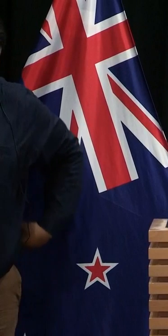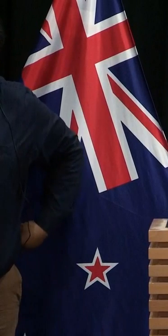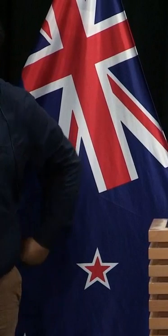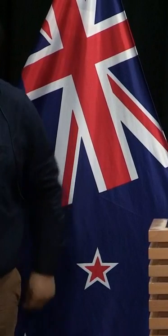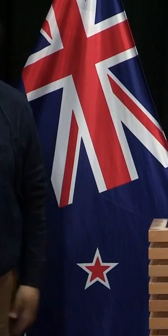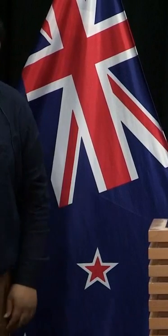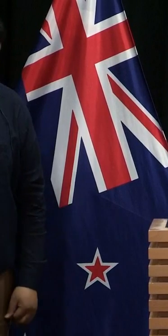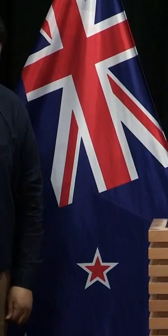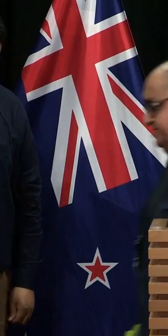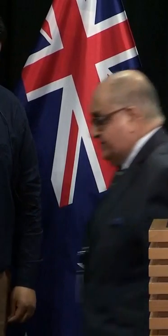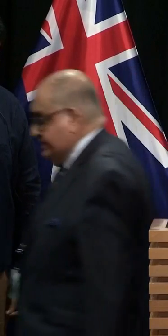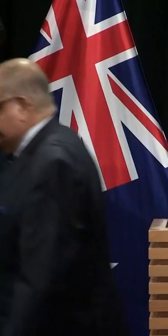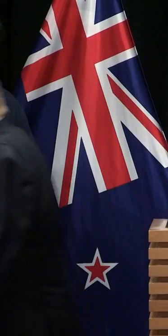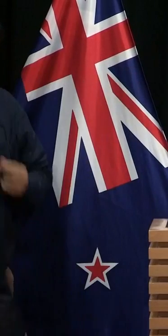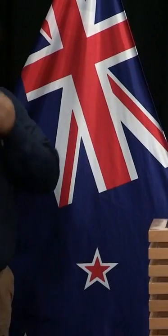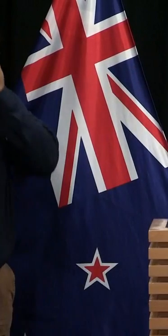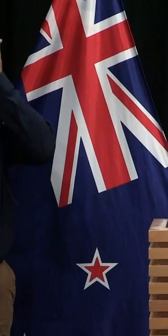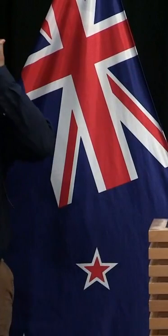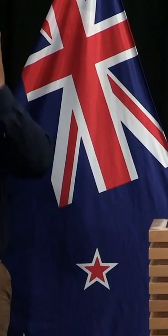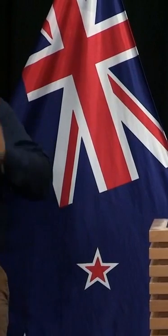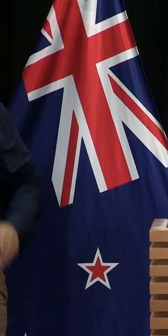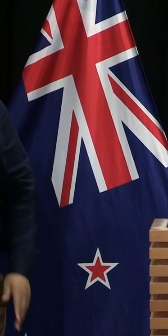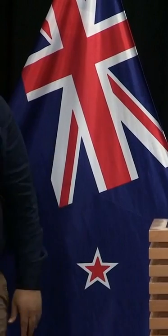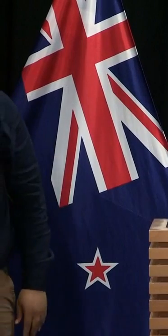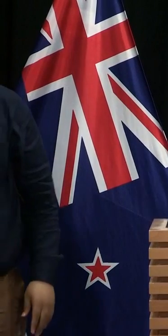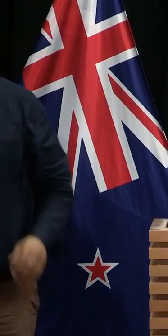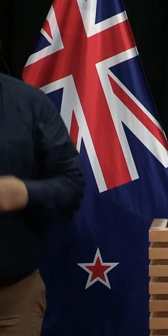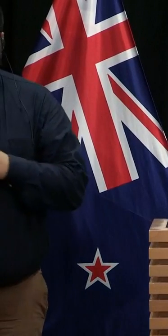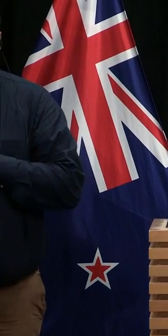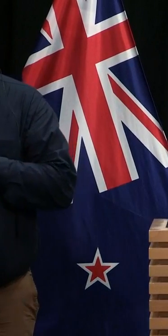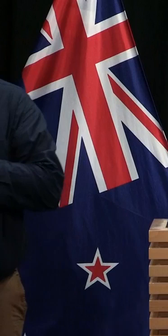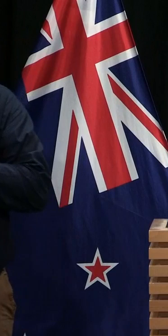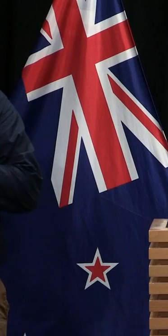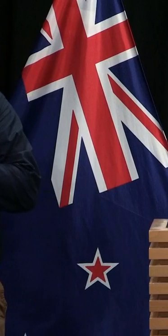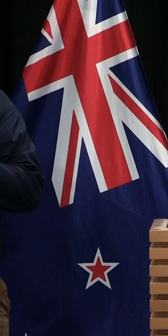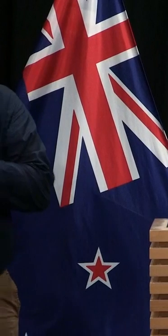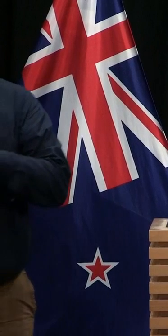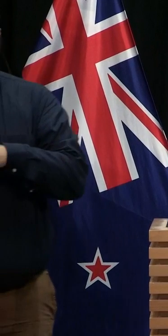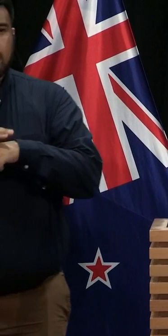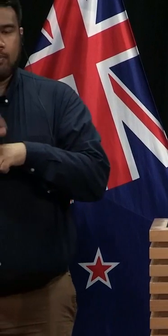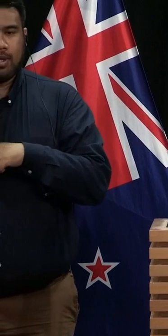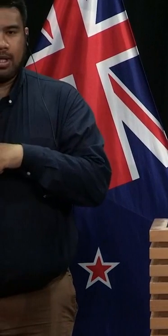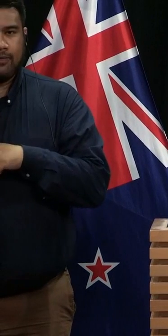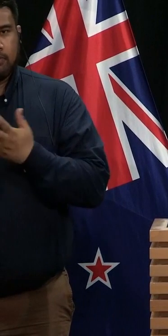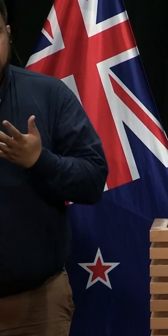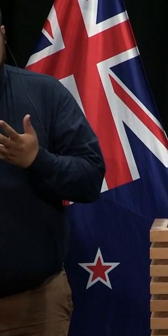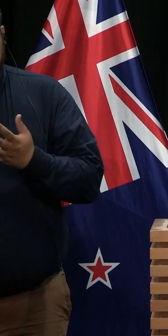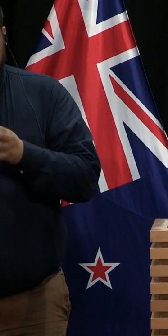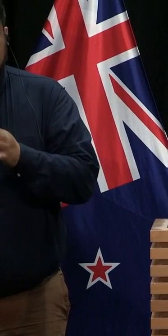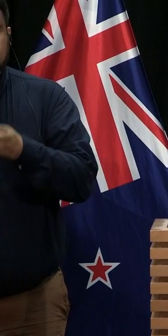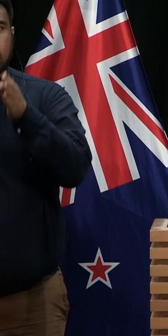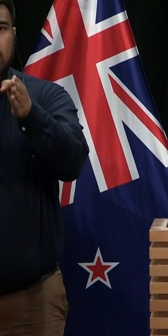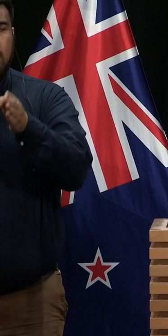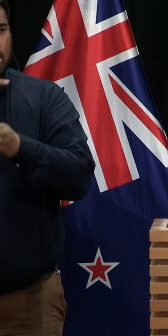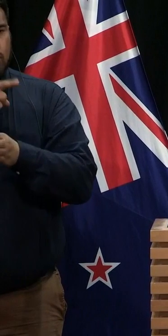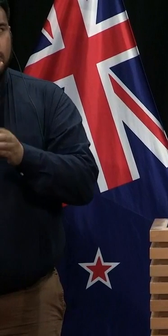Thank you very much. Okay, in the time remaining, any additional issues? Your trip to Singapore this week, as you say, you'll be meeting